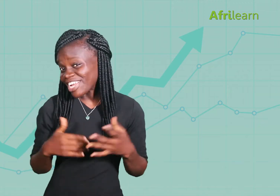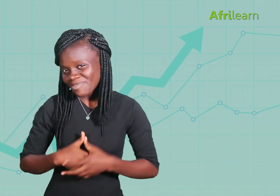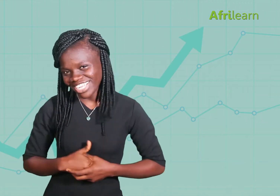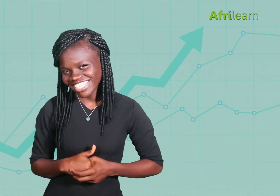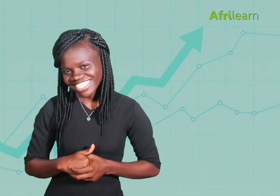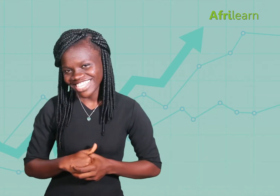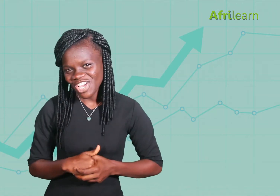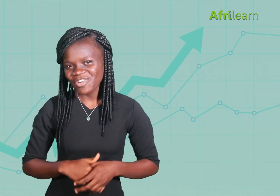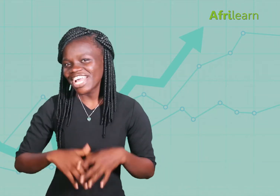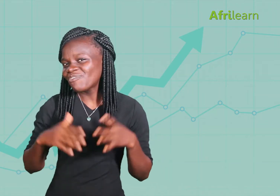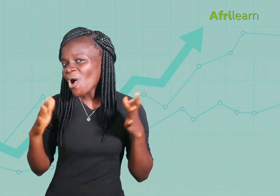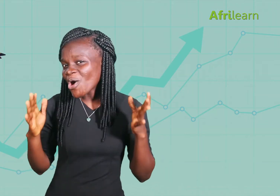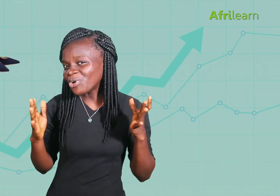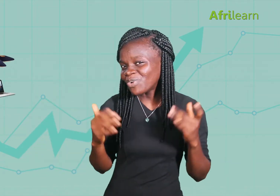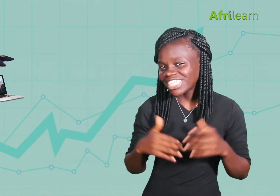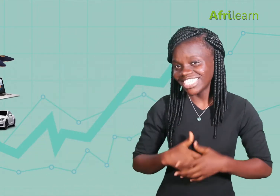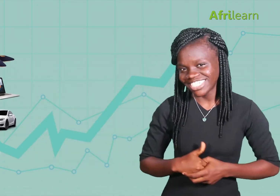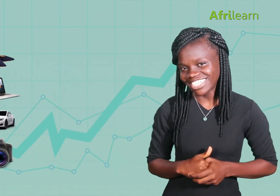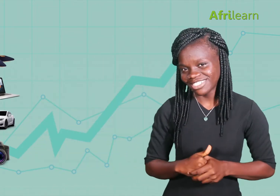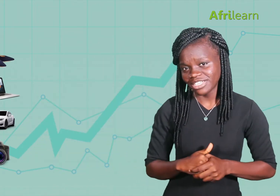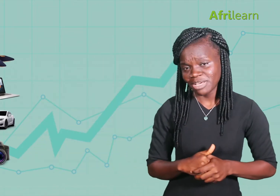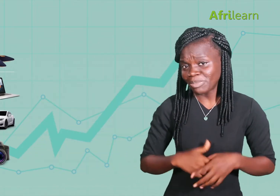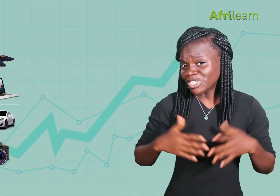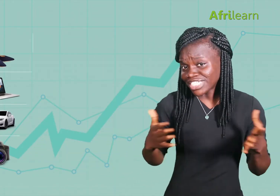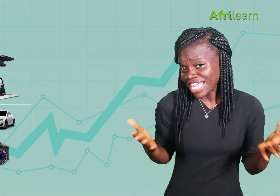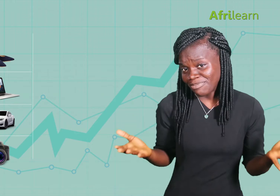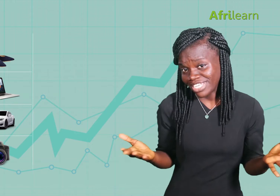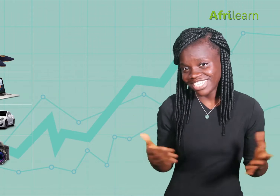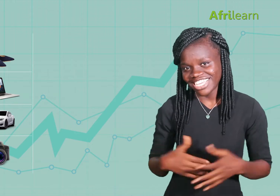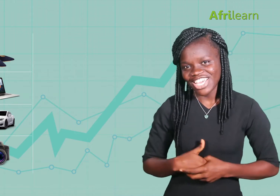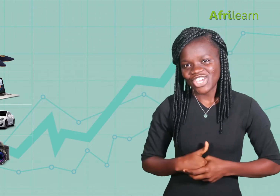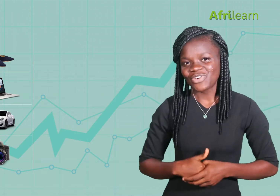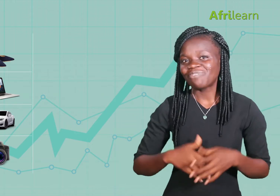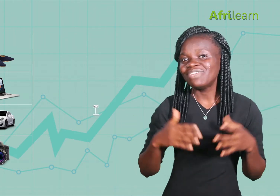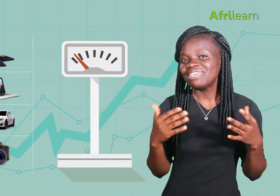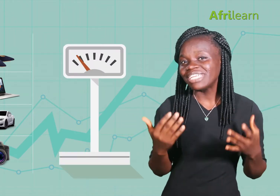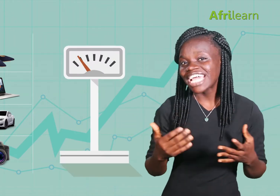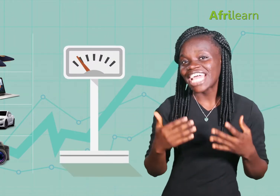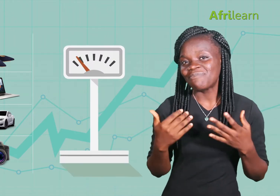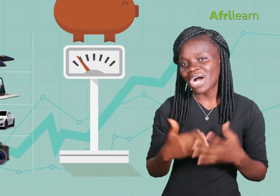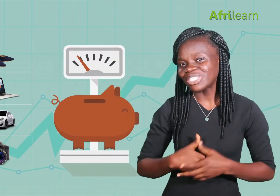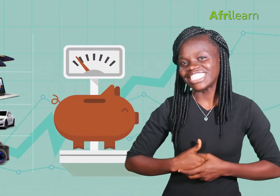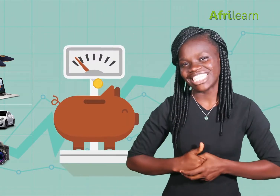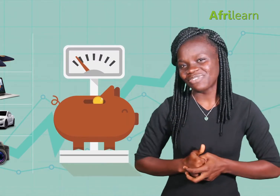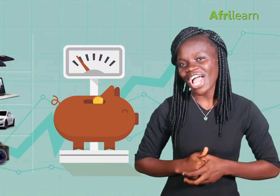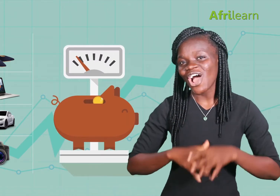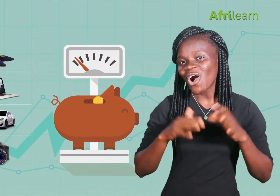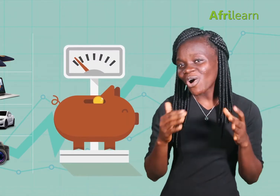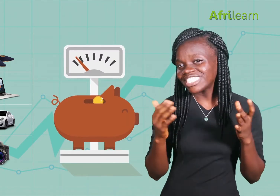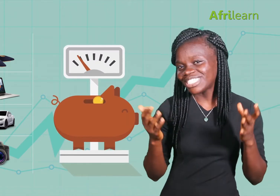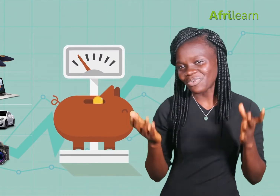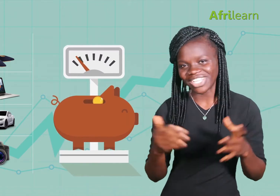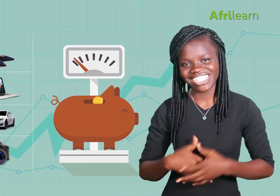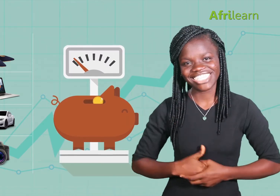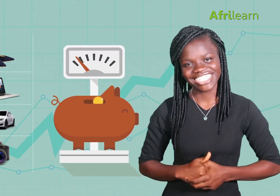If you're like me, you already have all your wants listed. Maybe just like me, you have limited amounts to satisfy